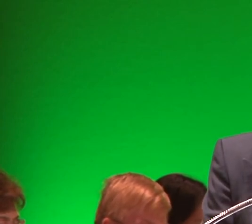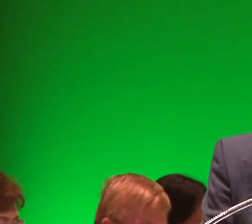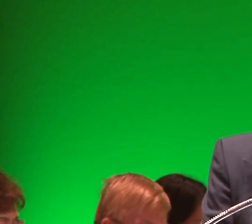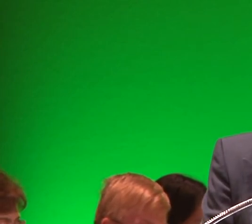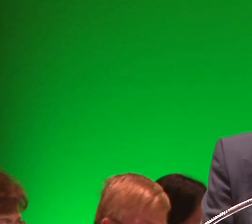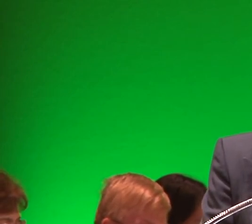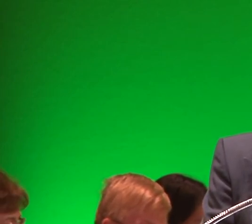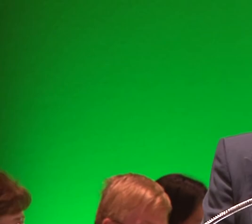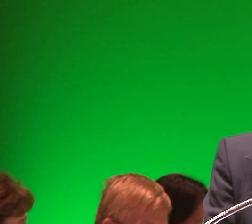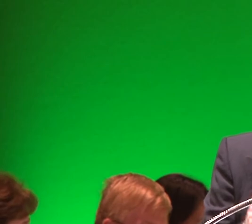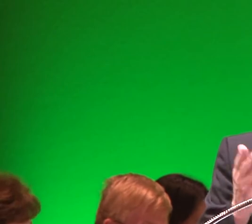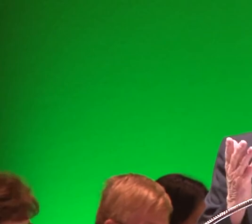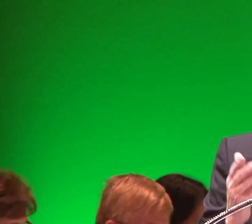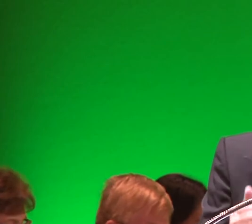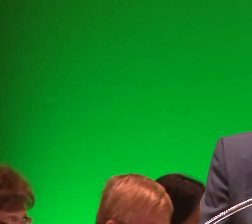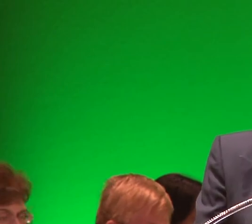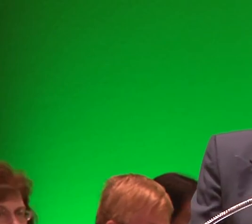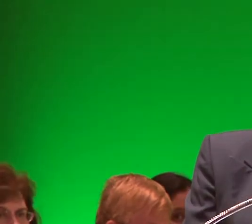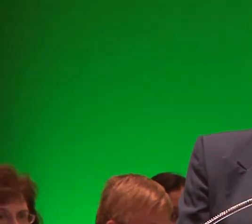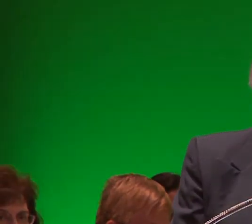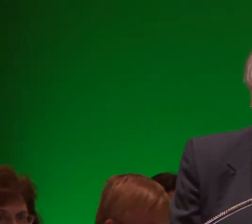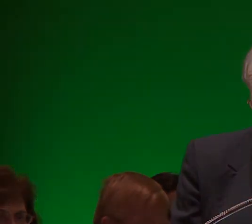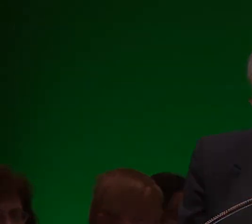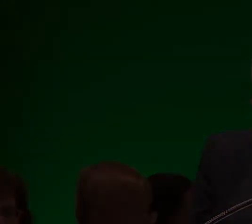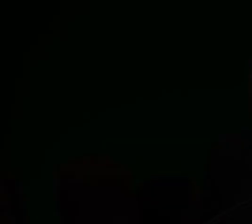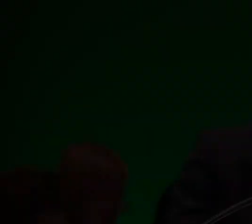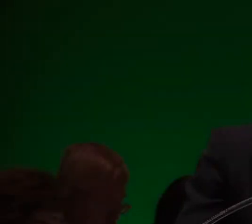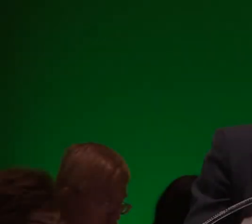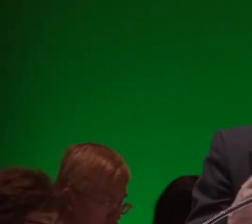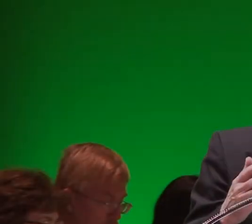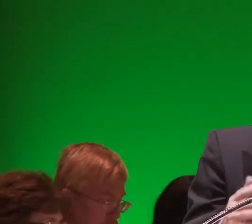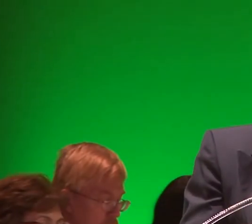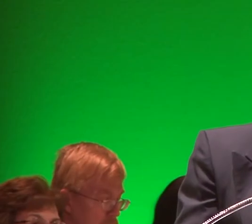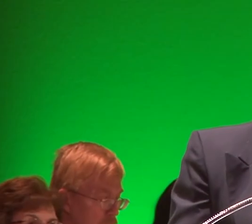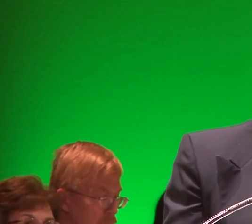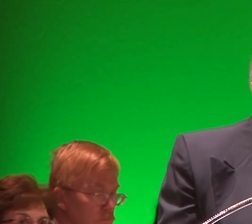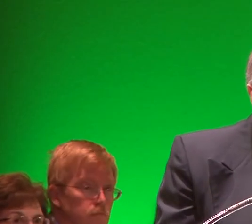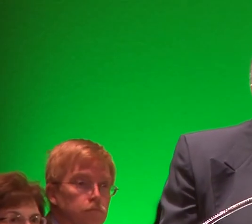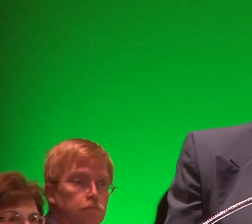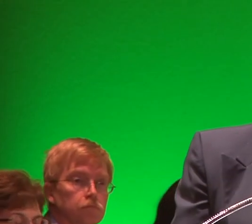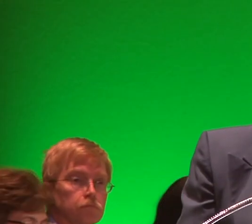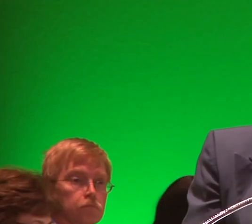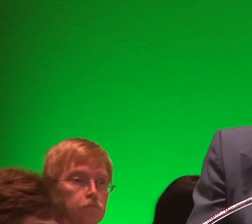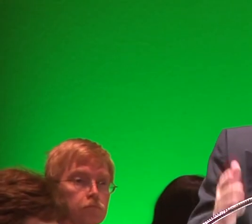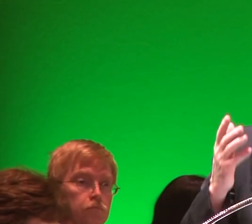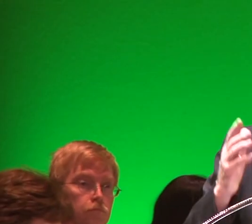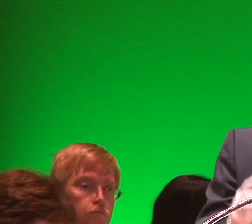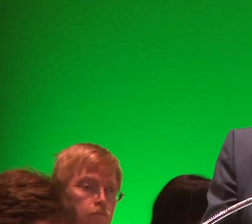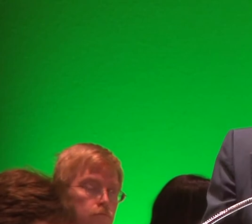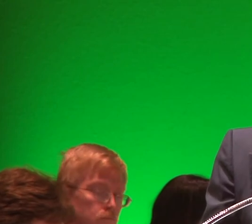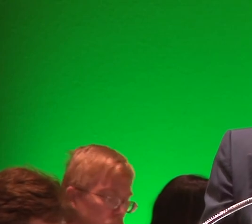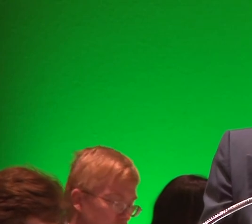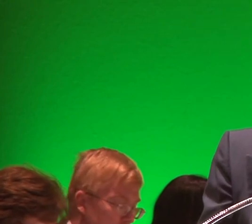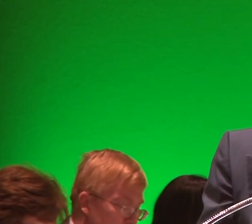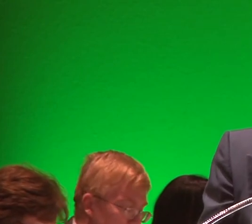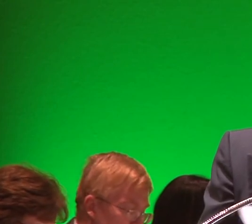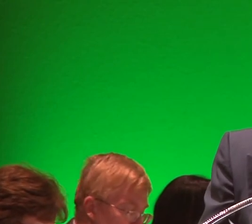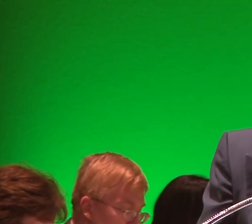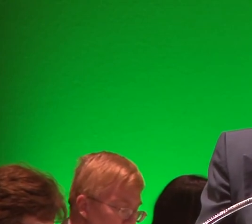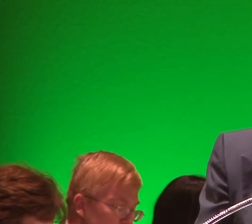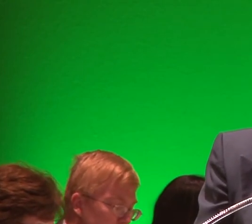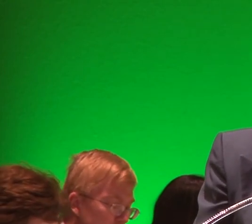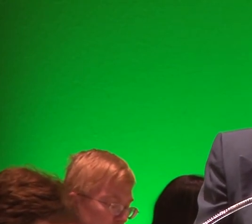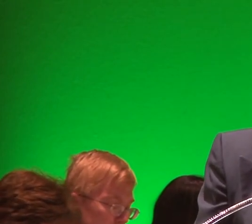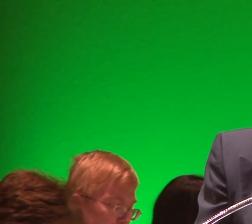special awards. So, Maestro, may we have the video? I think that's cool. I think that's very nice. Something to look forward to.